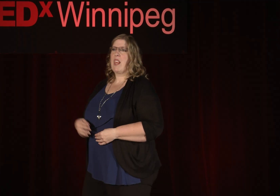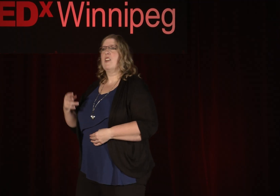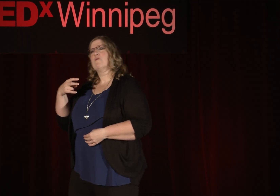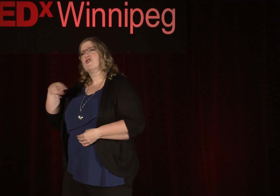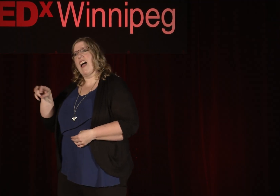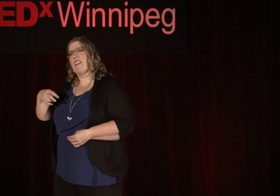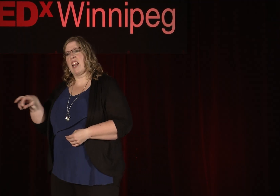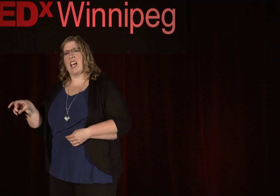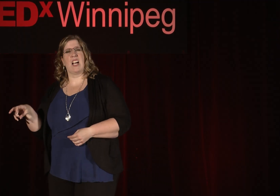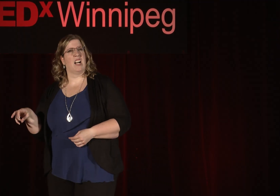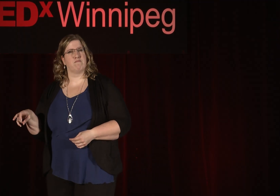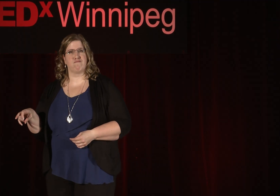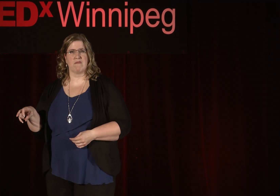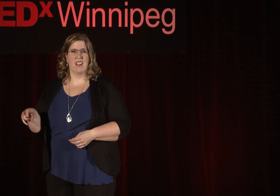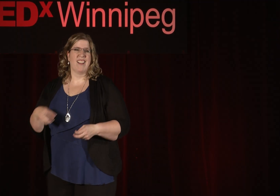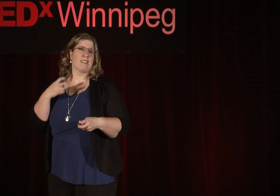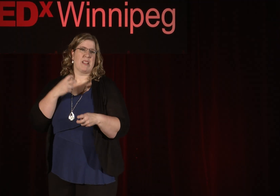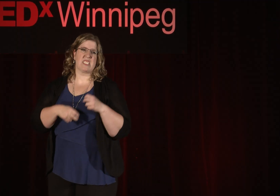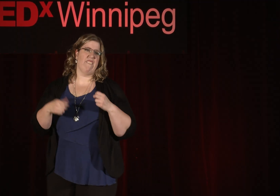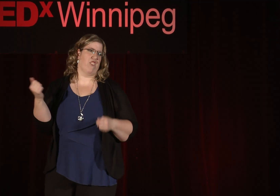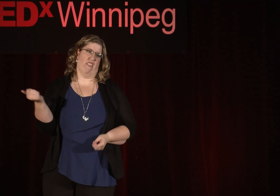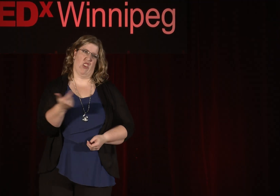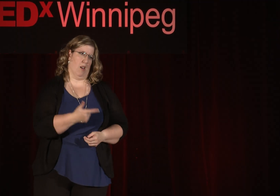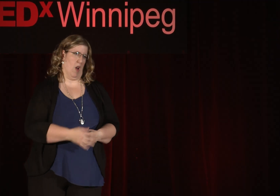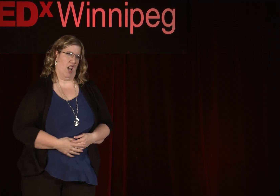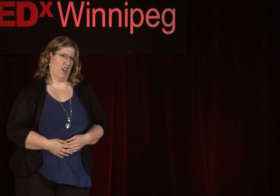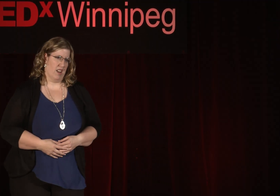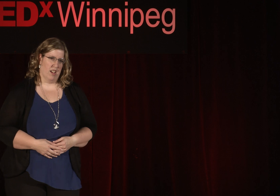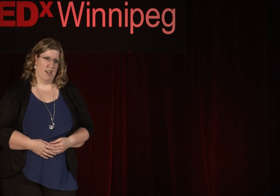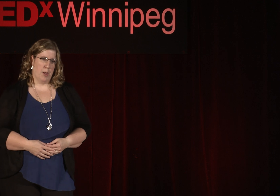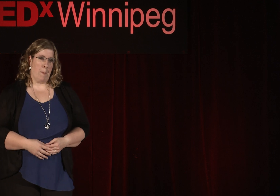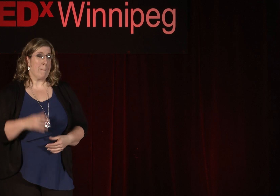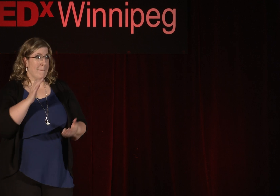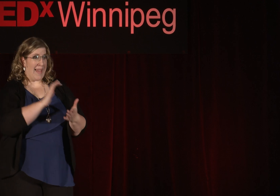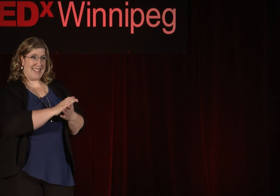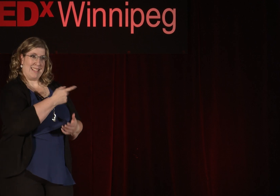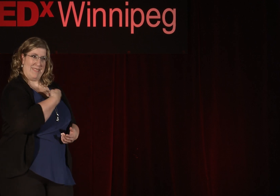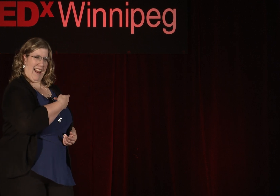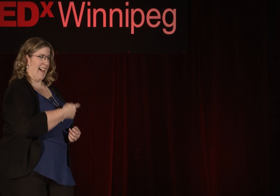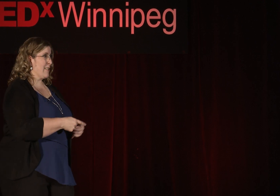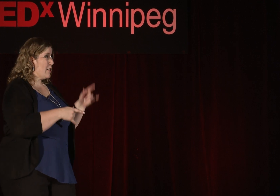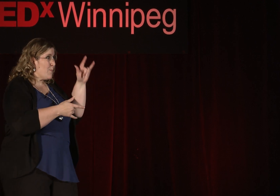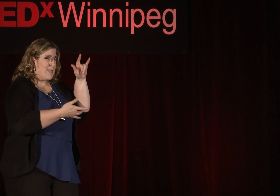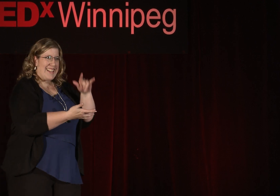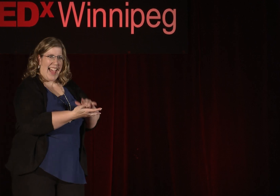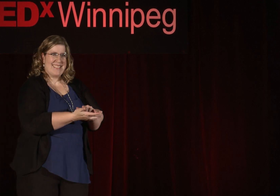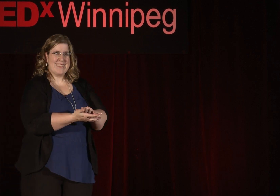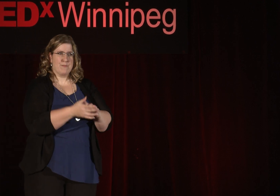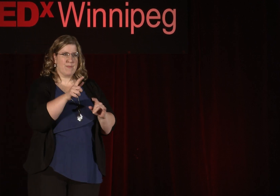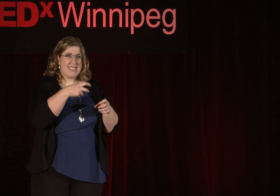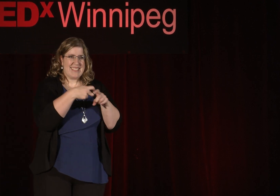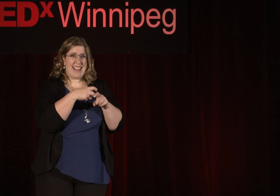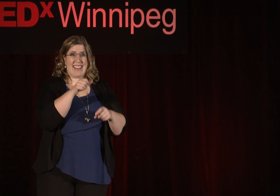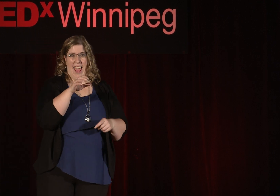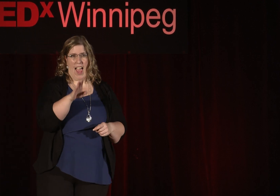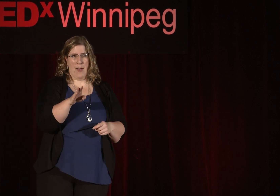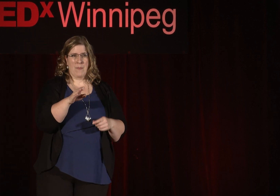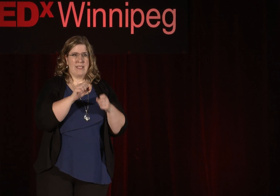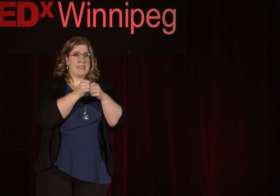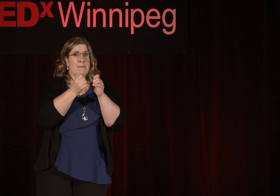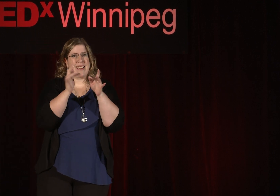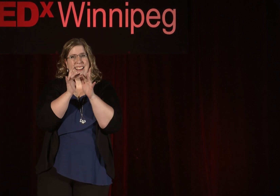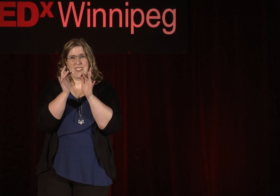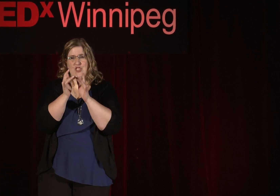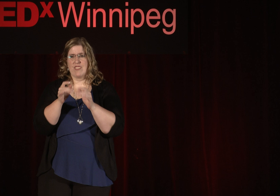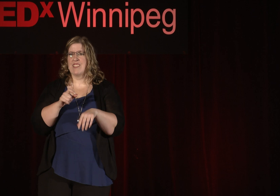Traveling. It can be tough for anyone. My husband and I had to get a taxi from the airport to make a